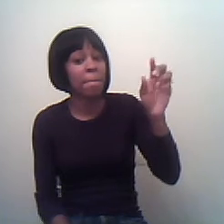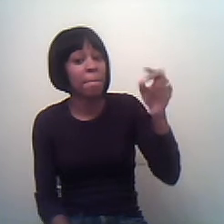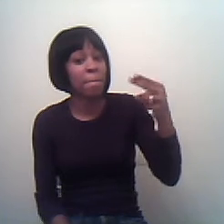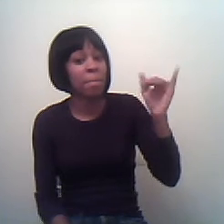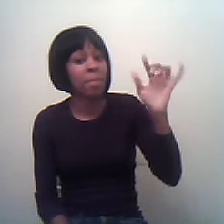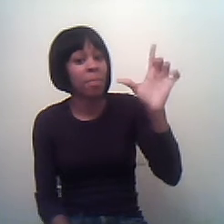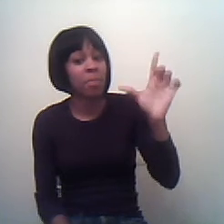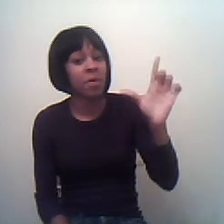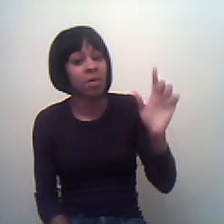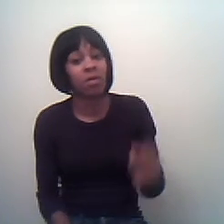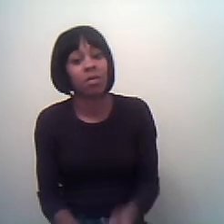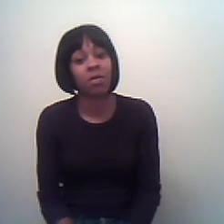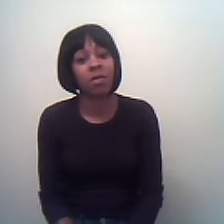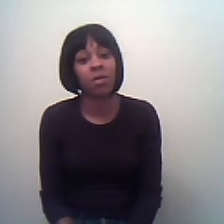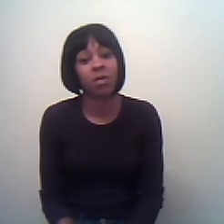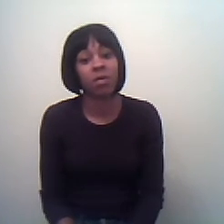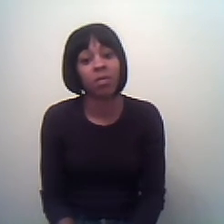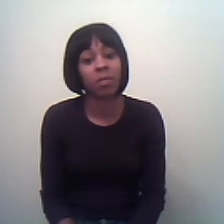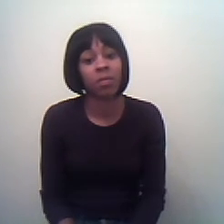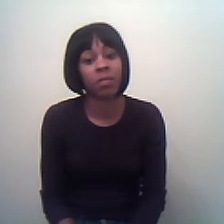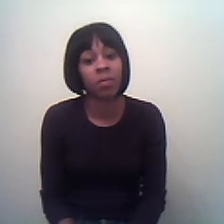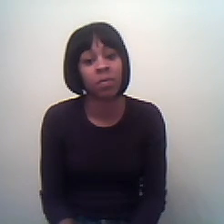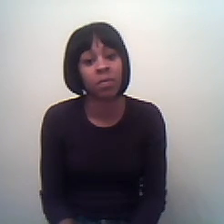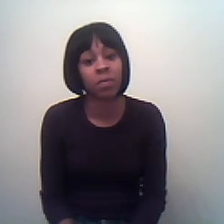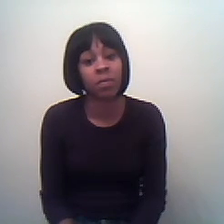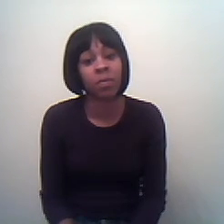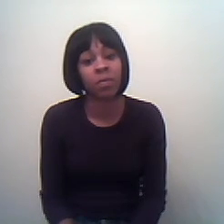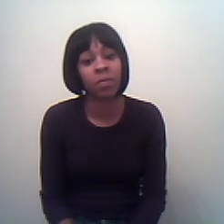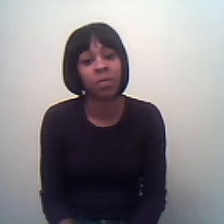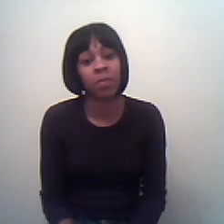Of course, just like everything else, if you go uphill, there's going to be a reward coming downhill.